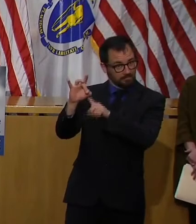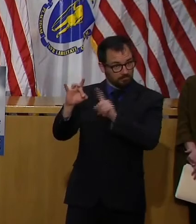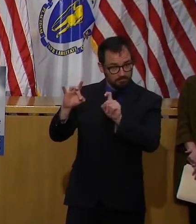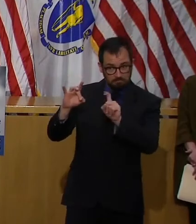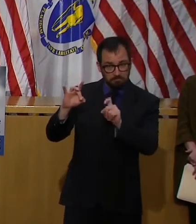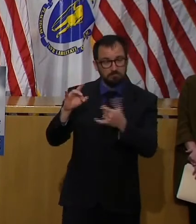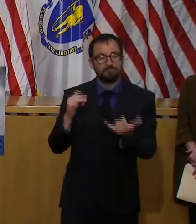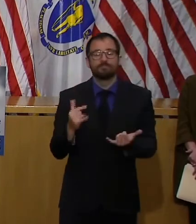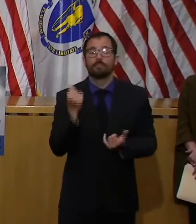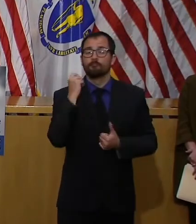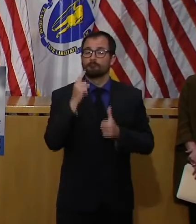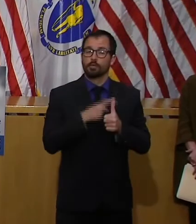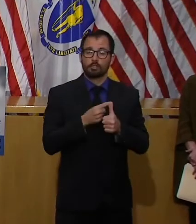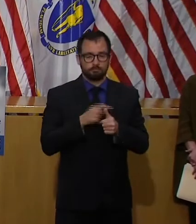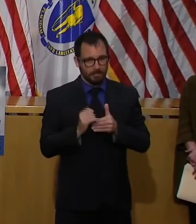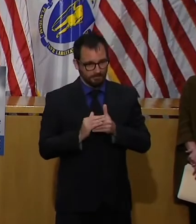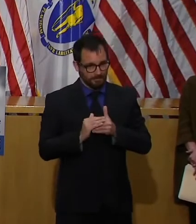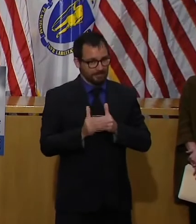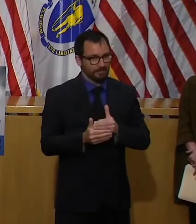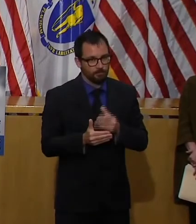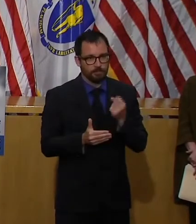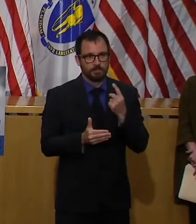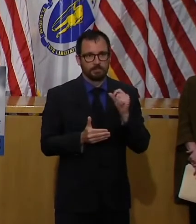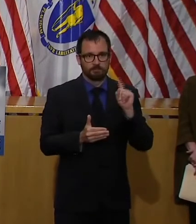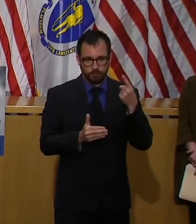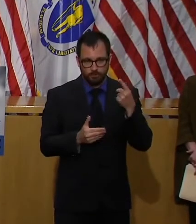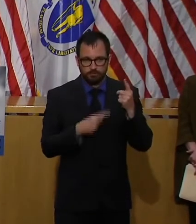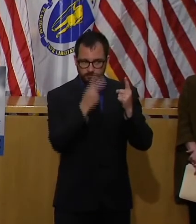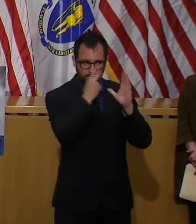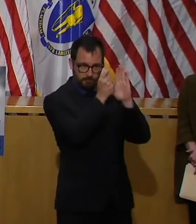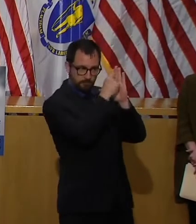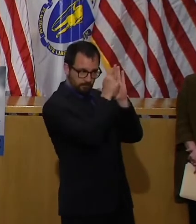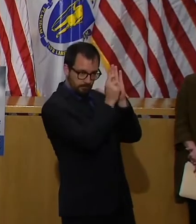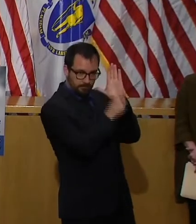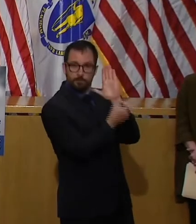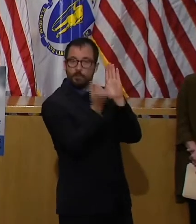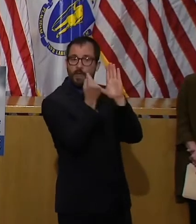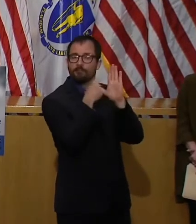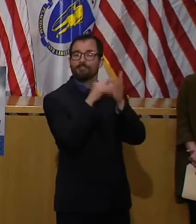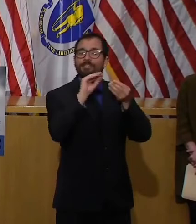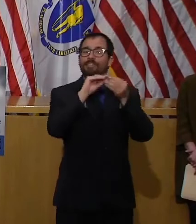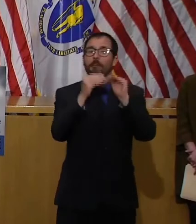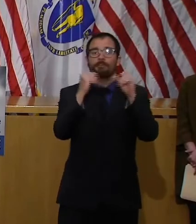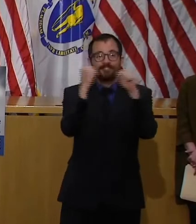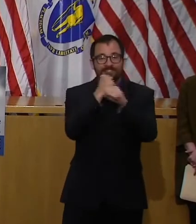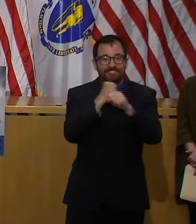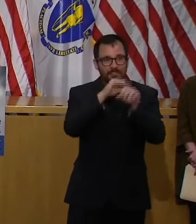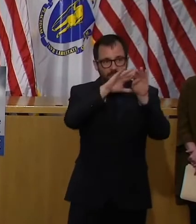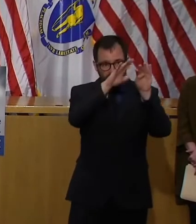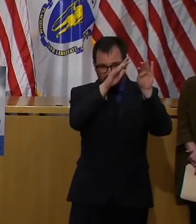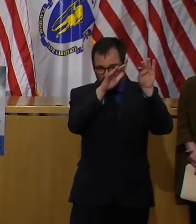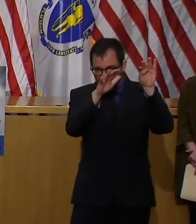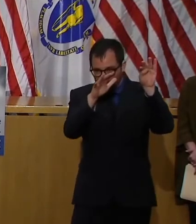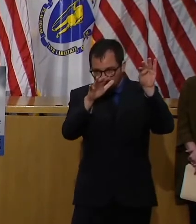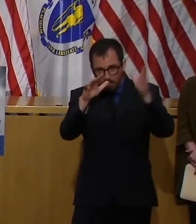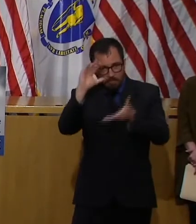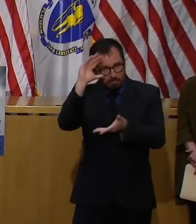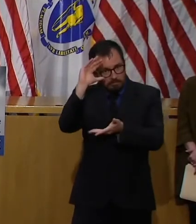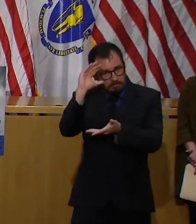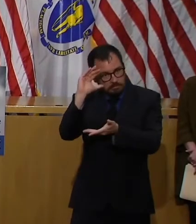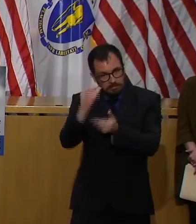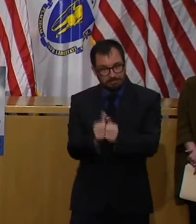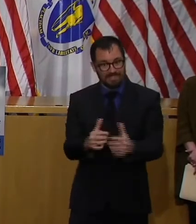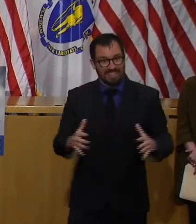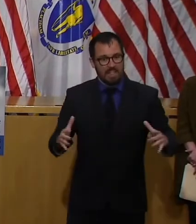conditions, can't begin unless we see sustained downward trends in many of these healthcare indices. As you all know, the health data